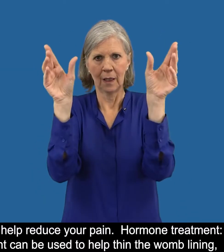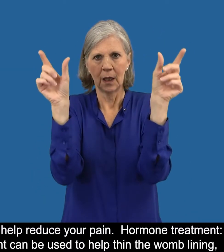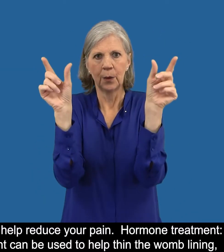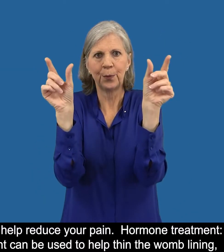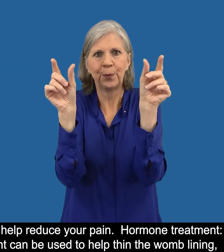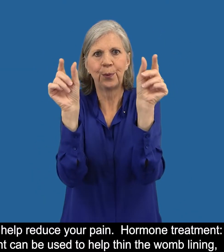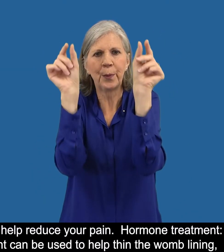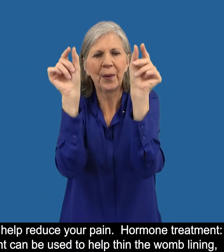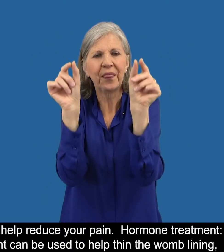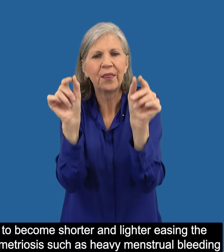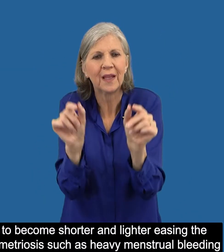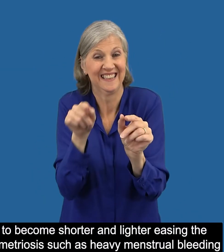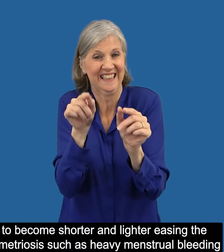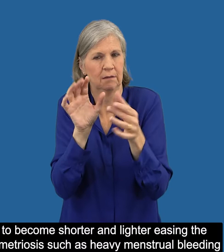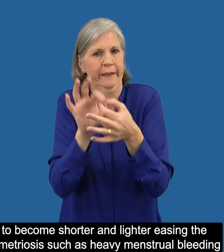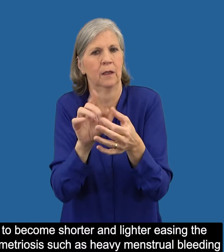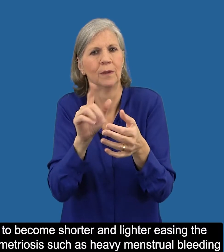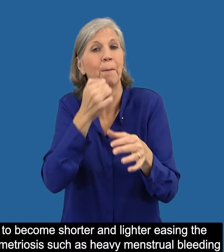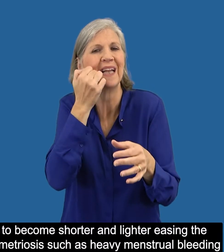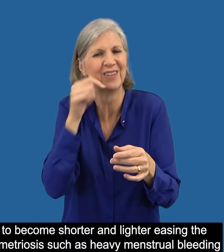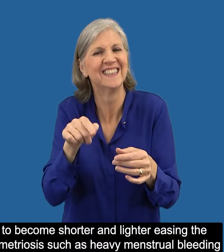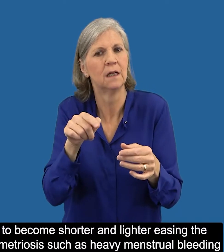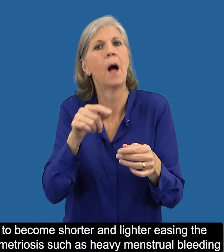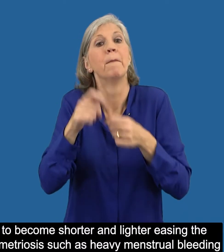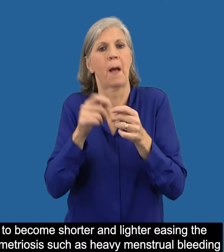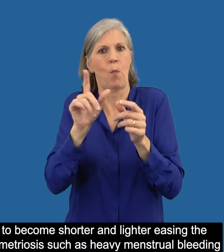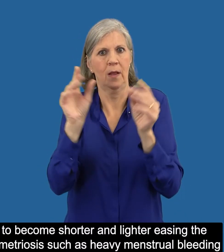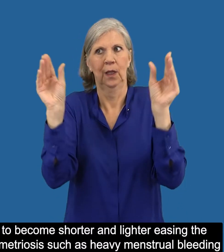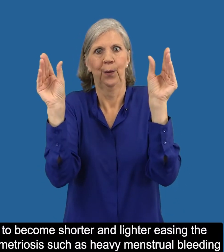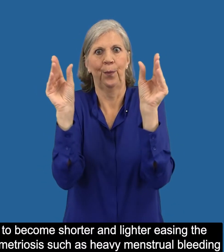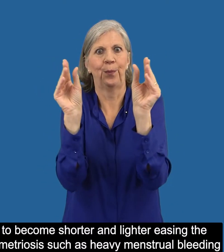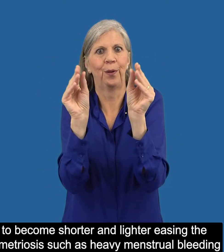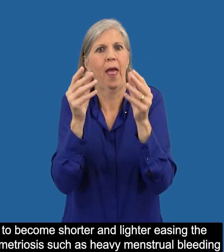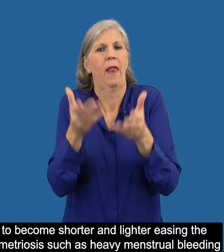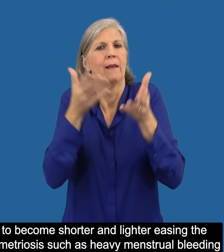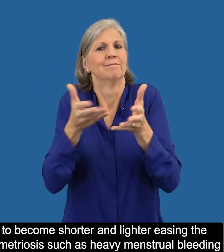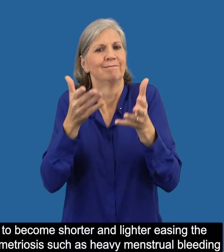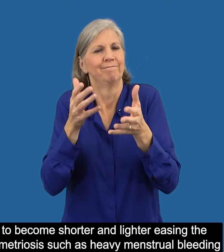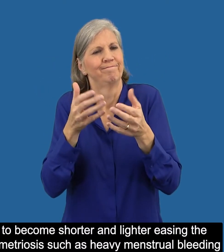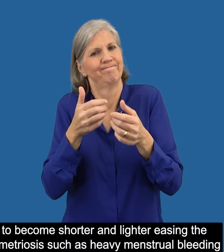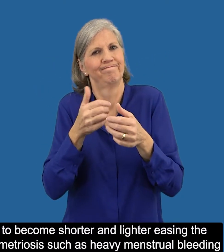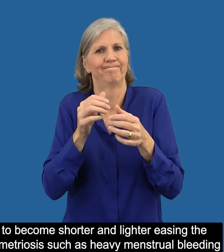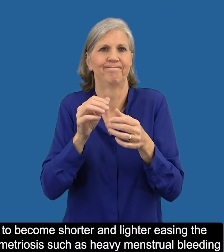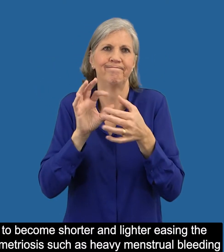causing periods to become shorter and lighter, easing the symptoms of endometriosis, such as heavy menstrual bleeding.